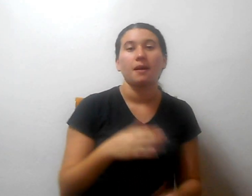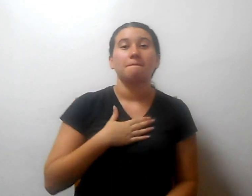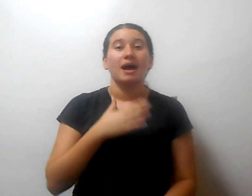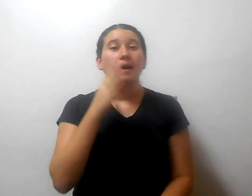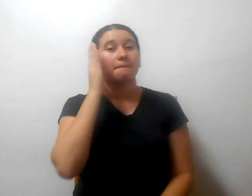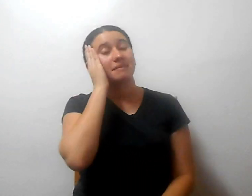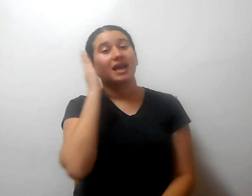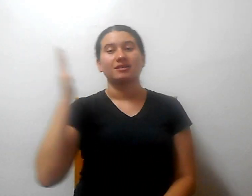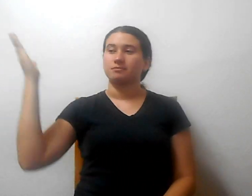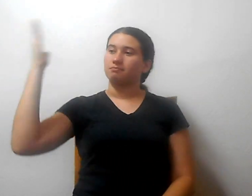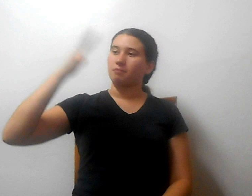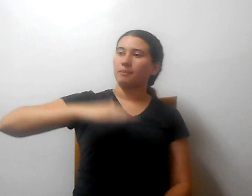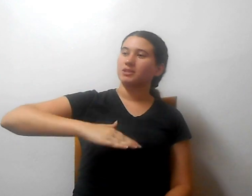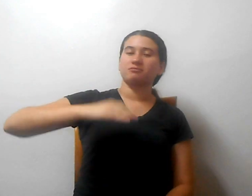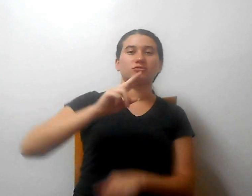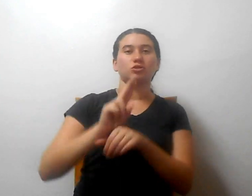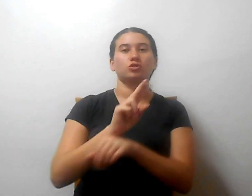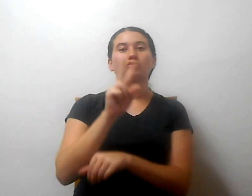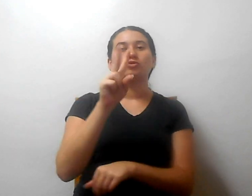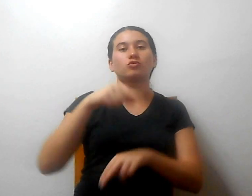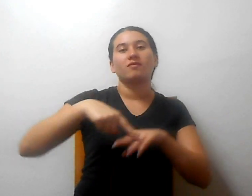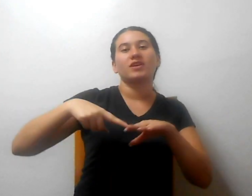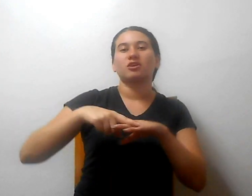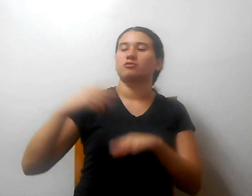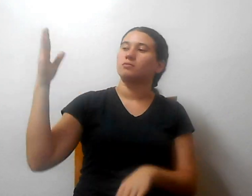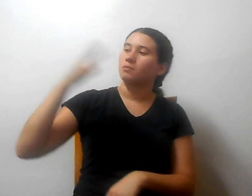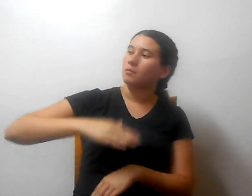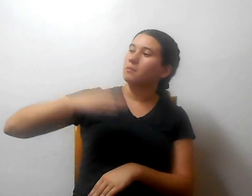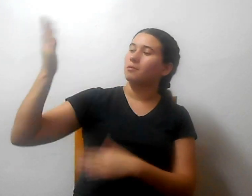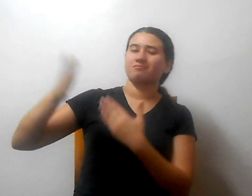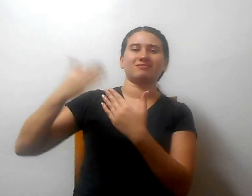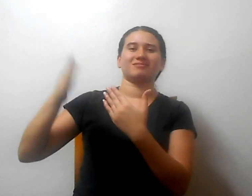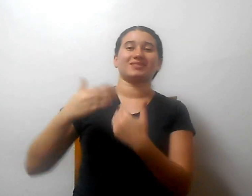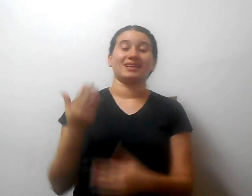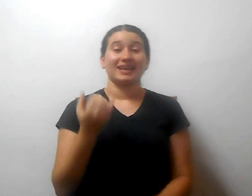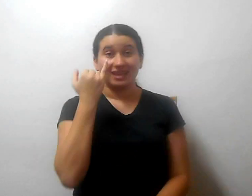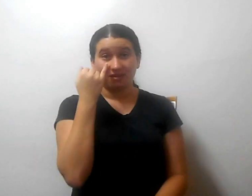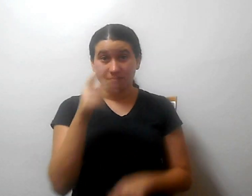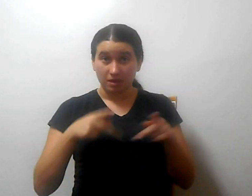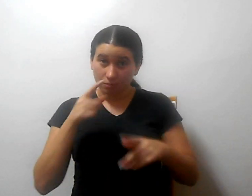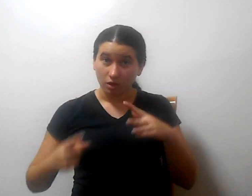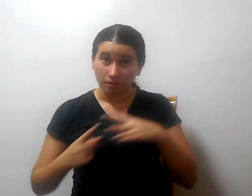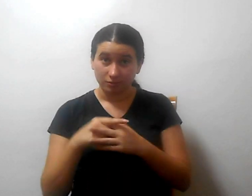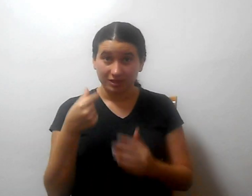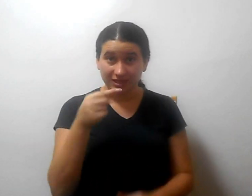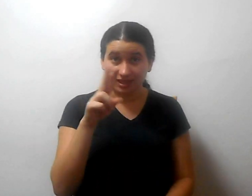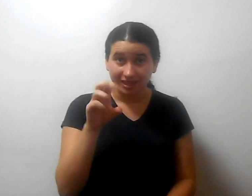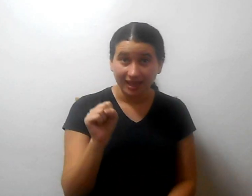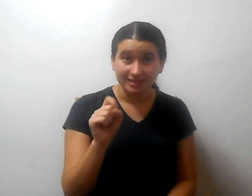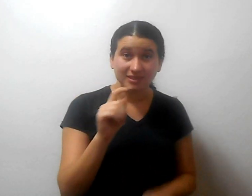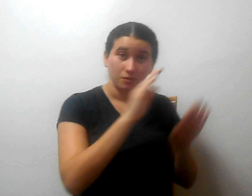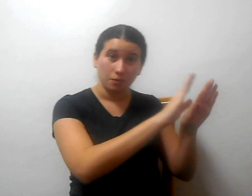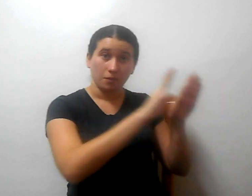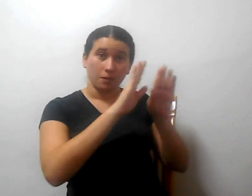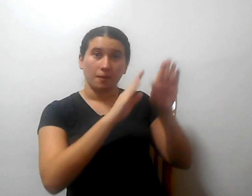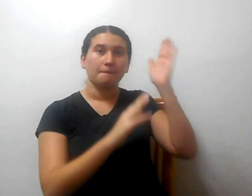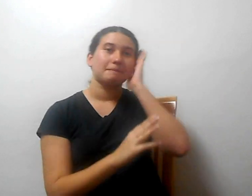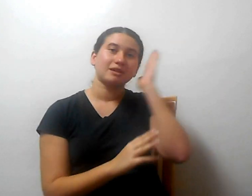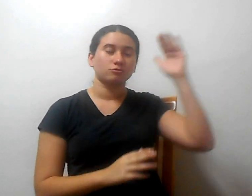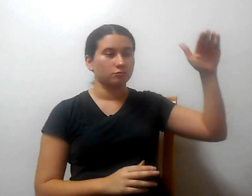just pops out of the wall, 2 fingers. Guests, move the moving wall, have some fold-down guest beds. And of